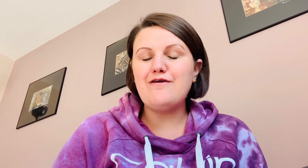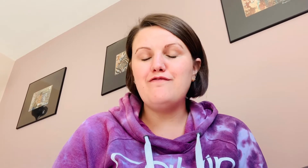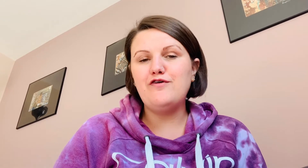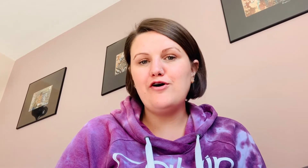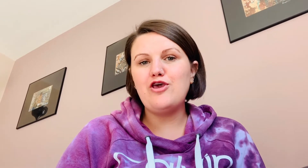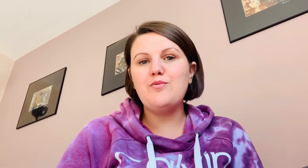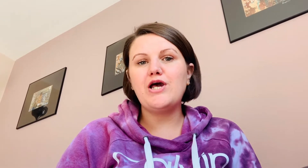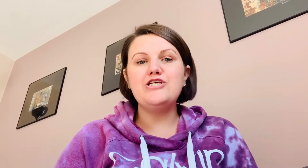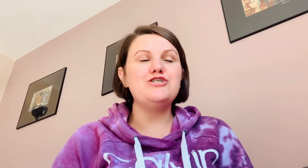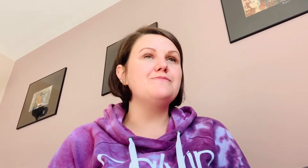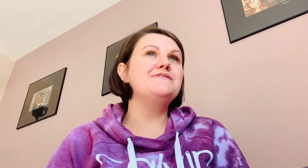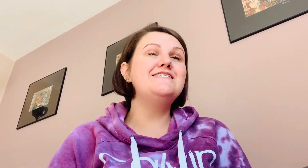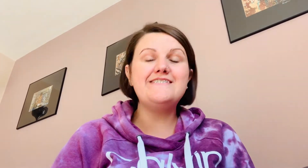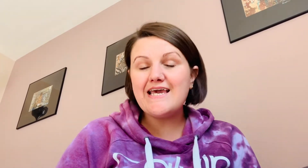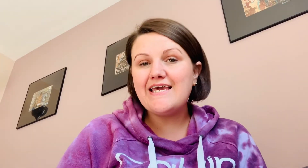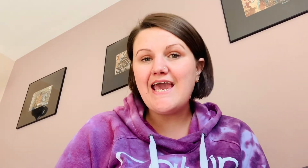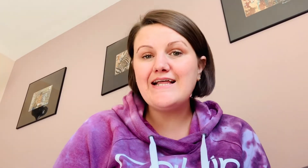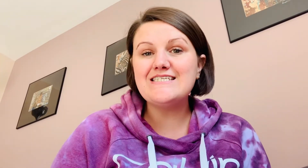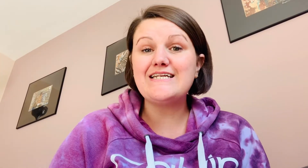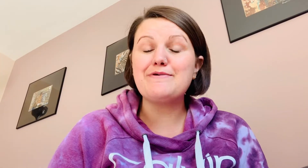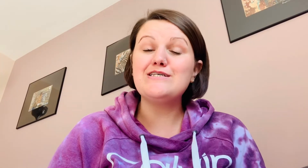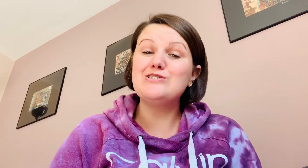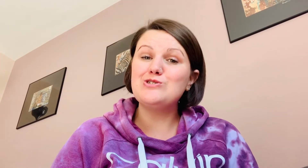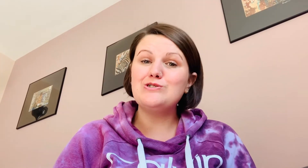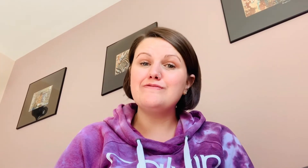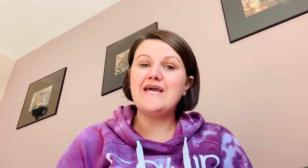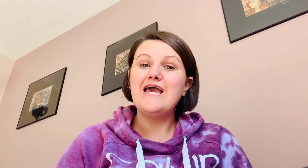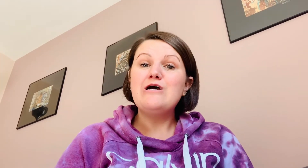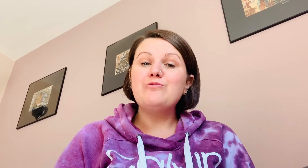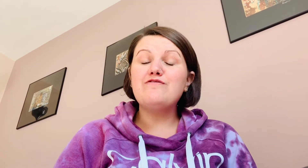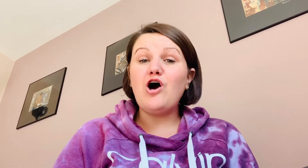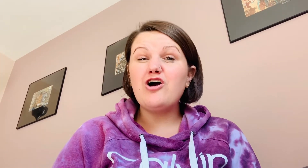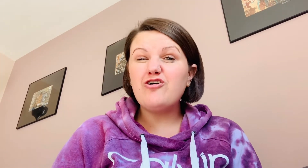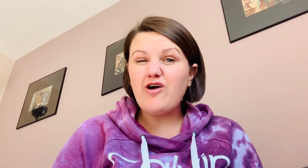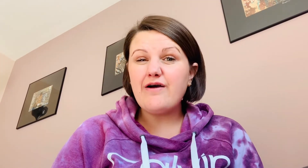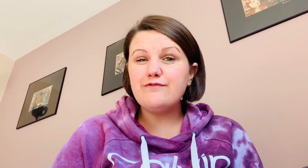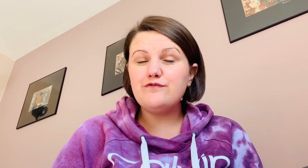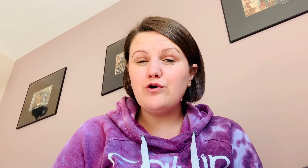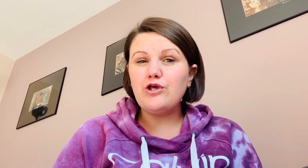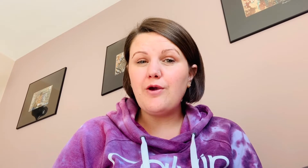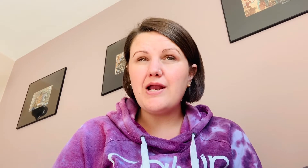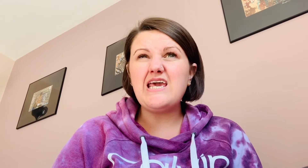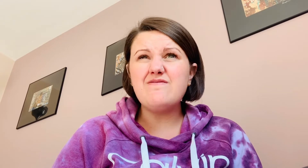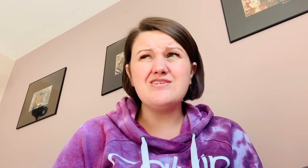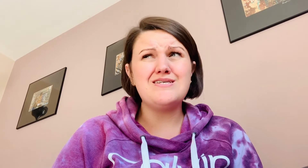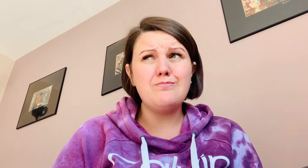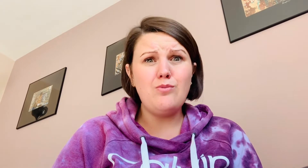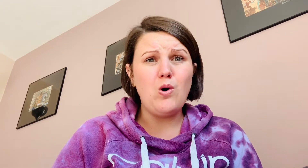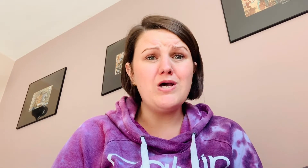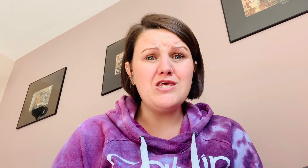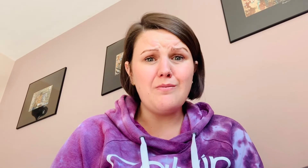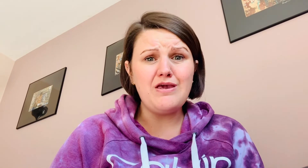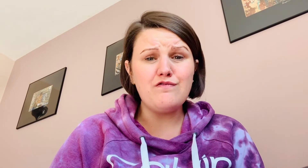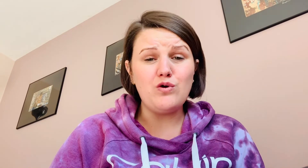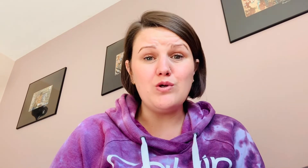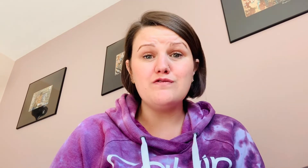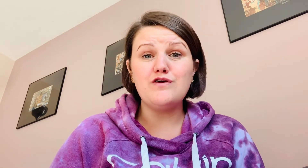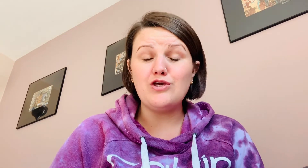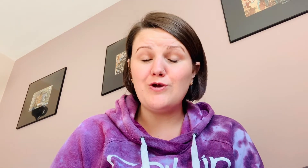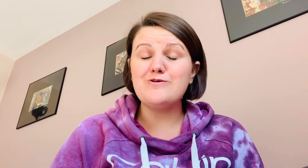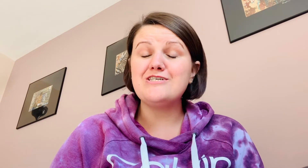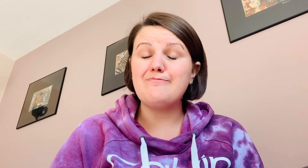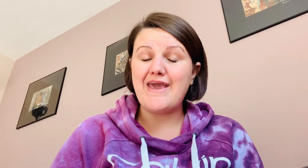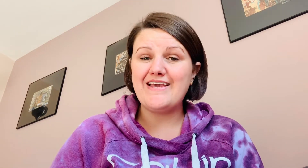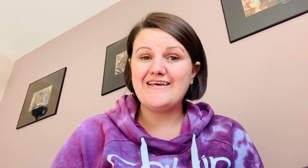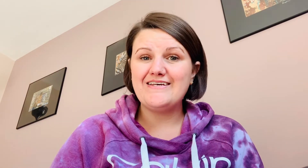ready for you. We're going to do some singing, there's going to be a story, we've got a craft for you and even some more yummy food for